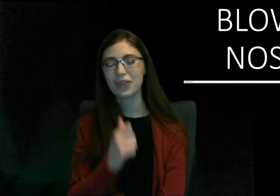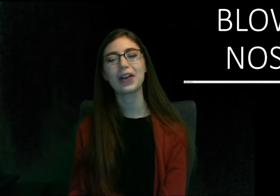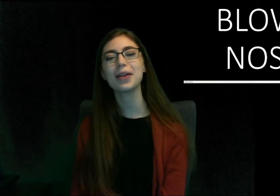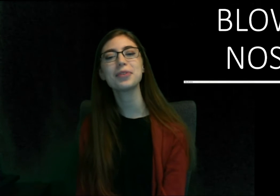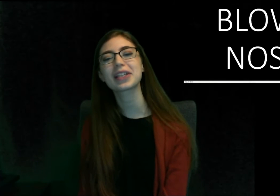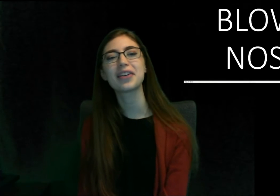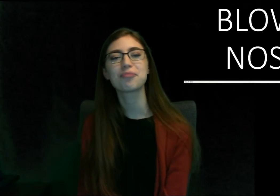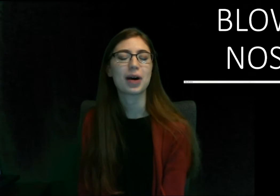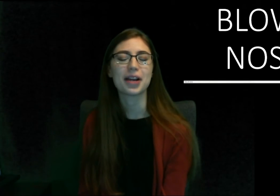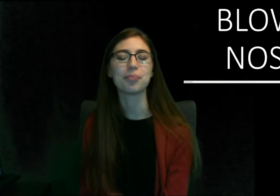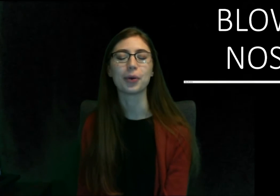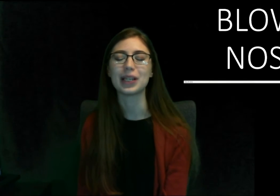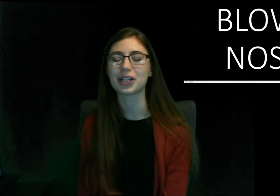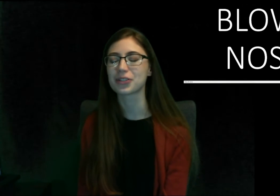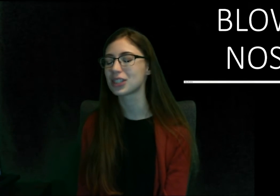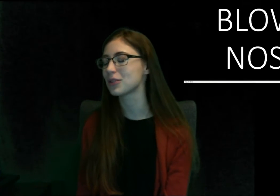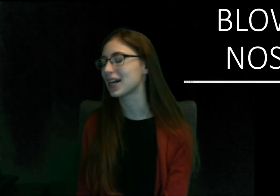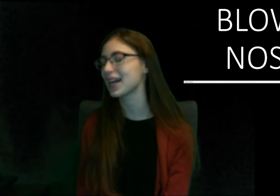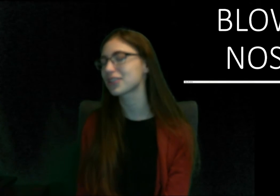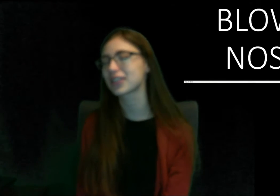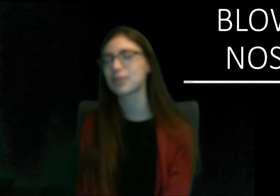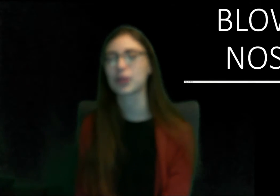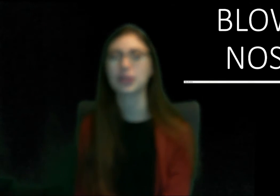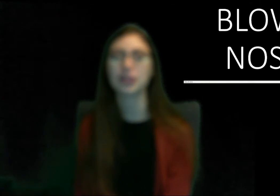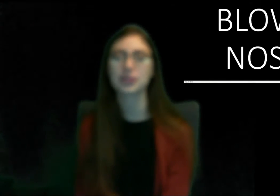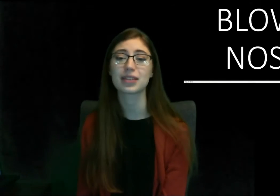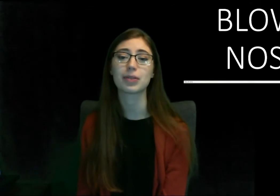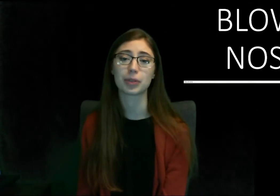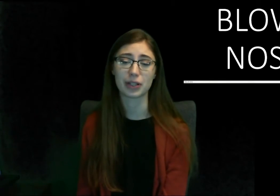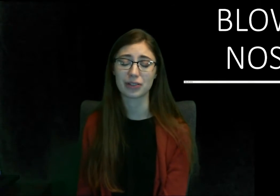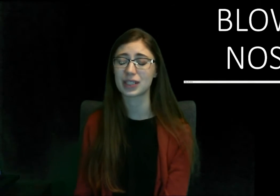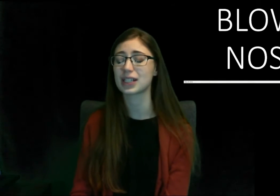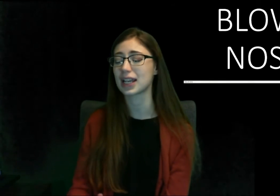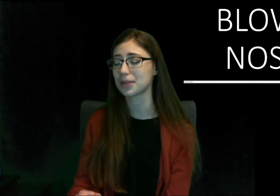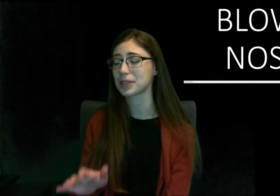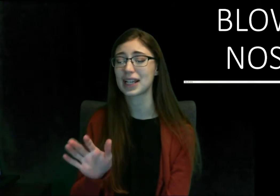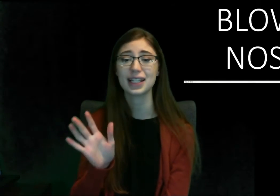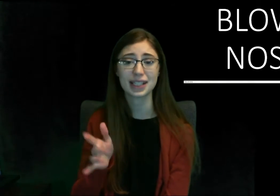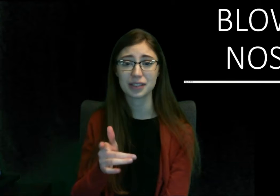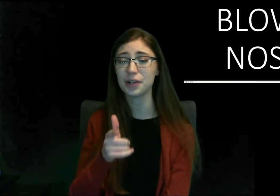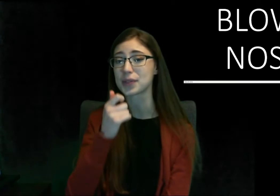And just kind of mime blowing your nose. Do not actually blow your nose. If you blow your nose into your hand while signing, that's gross.